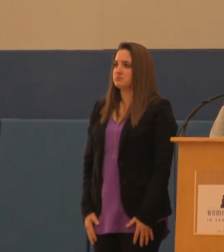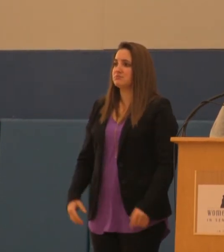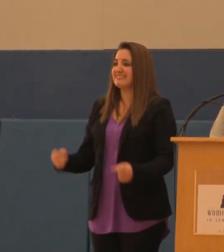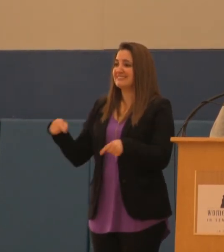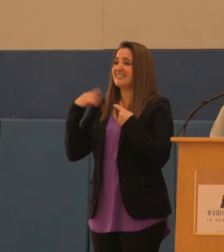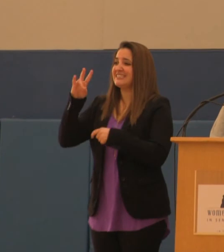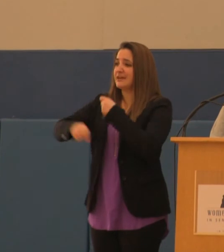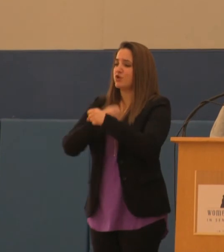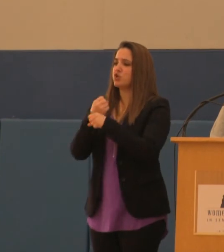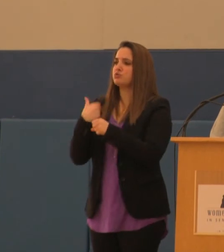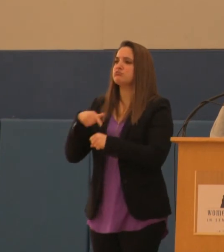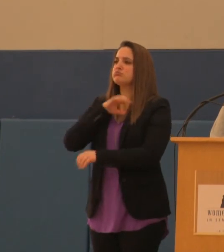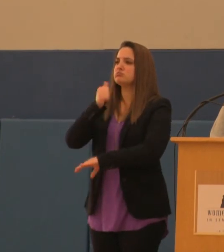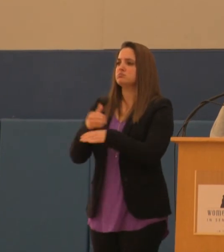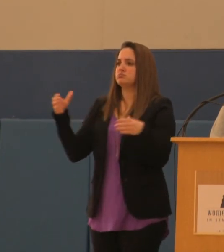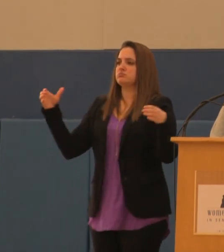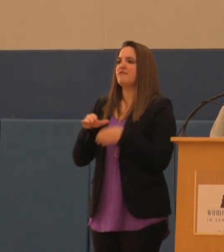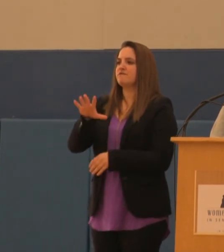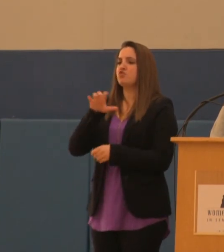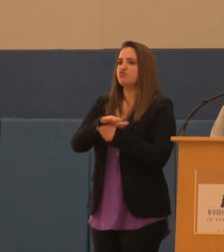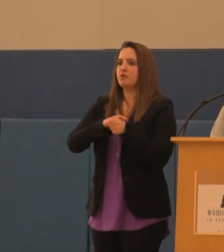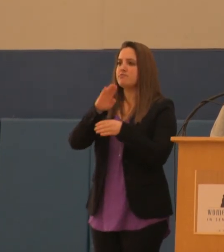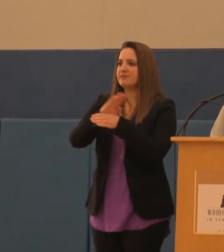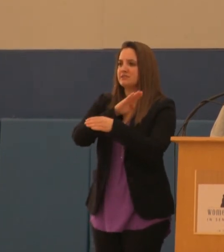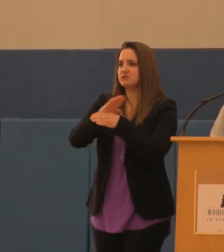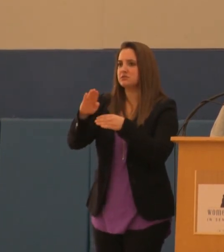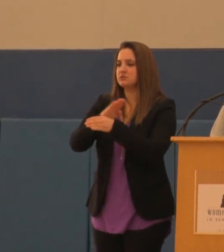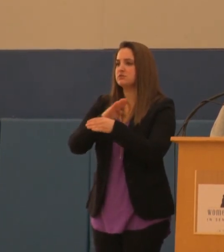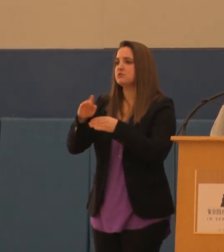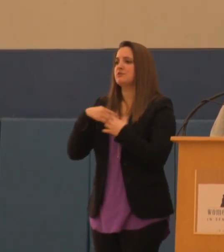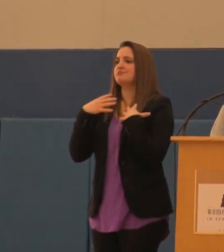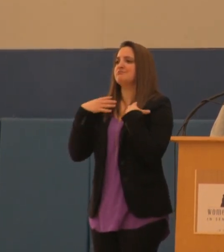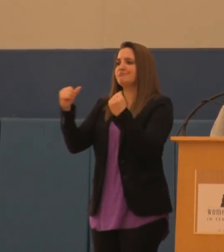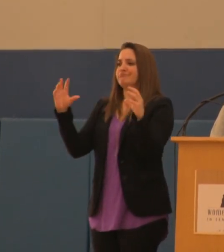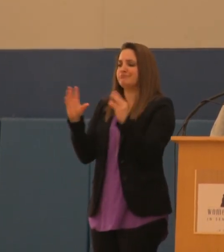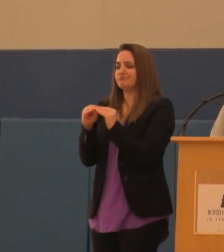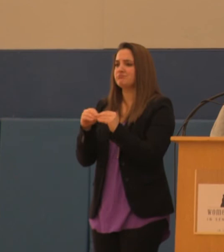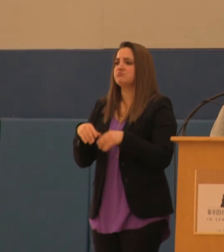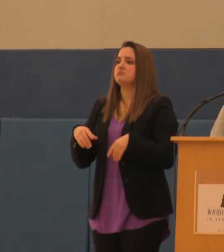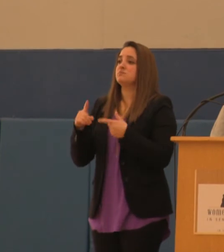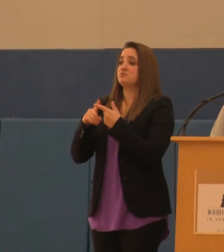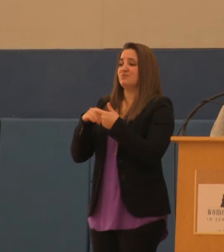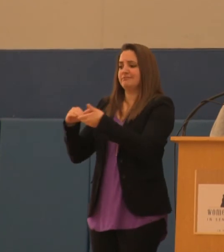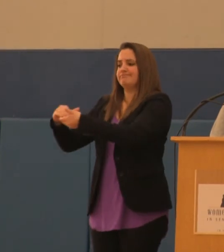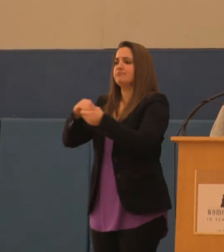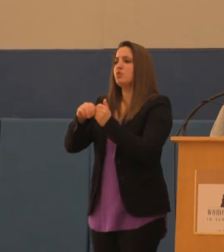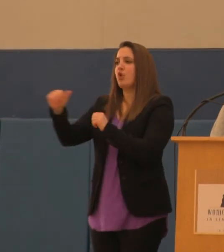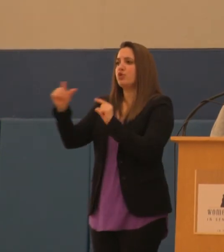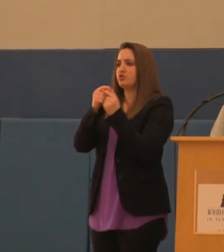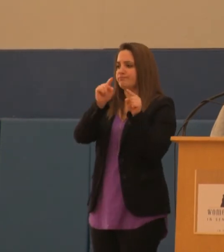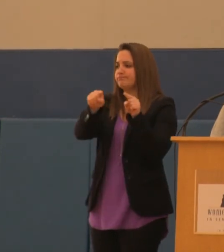we formed a coalition of 500 regional businesses, held forums, created alliances with other